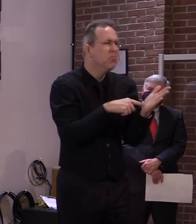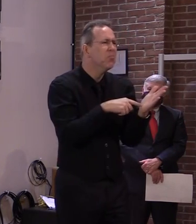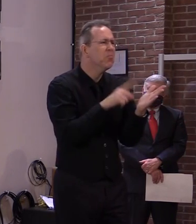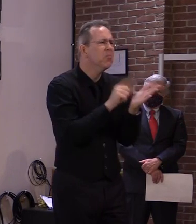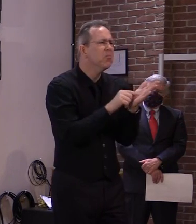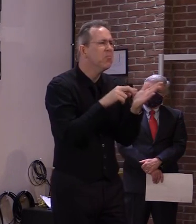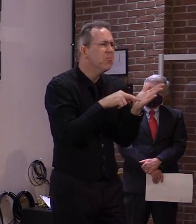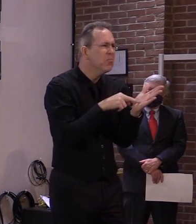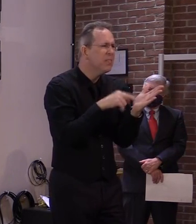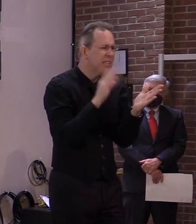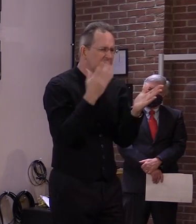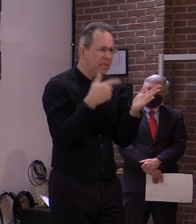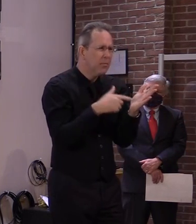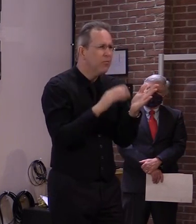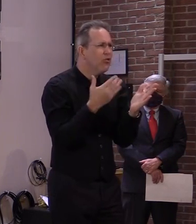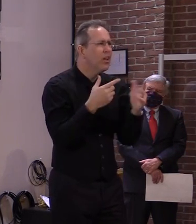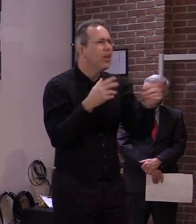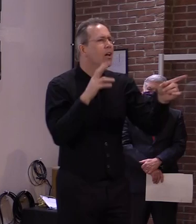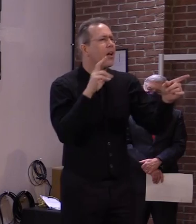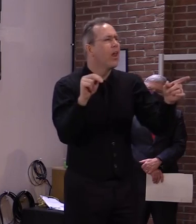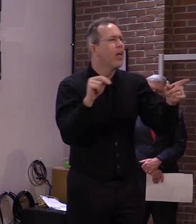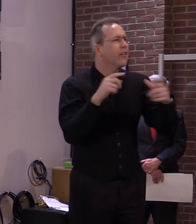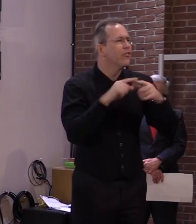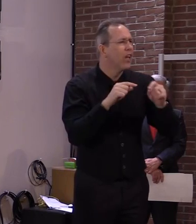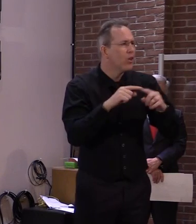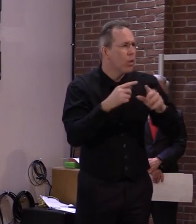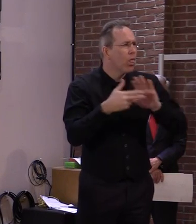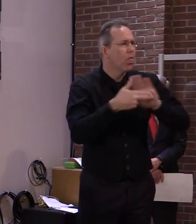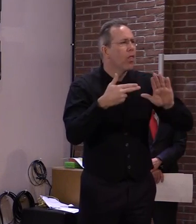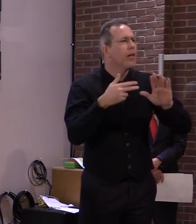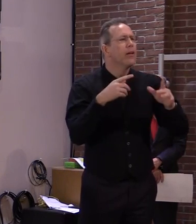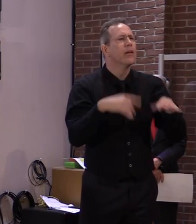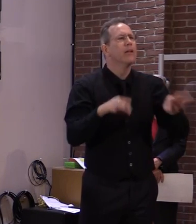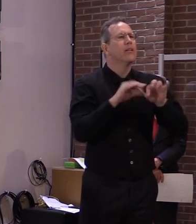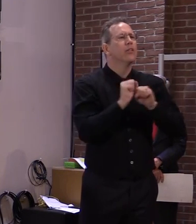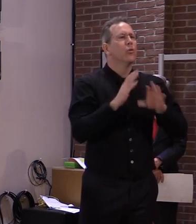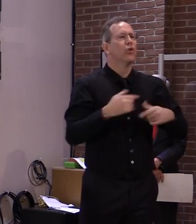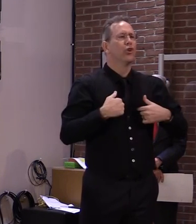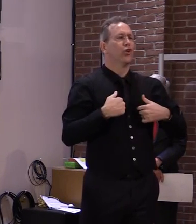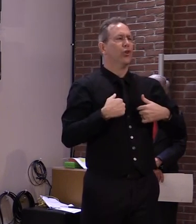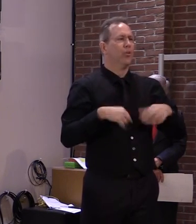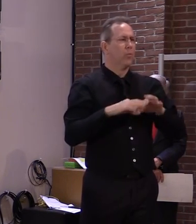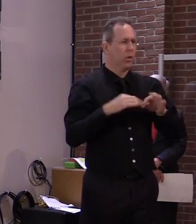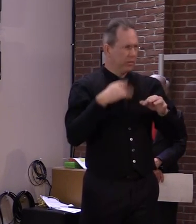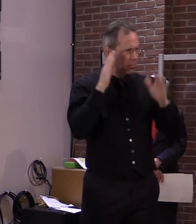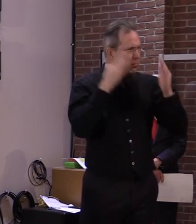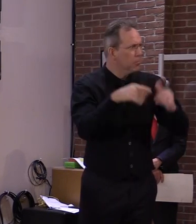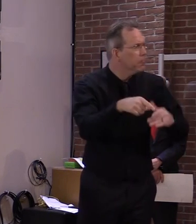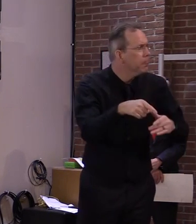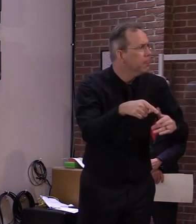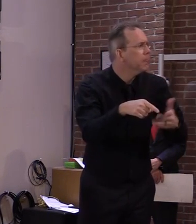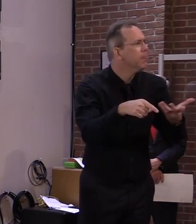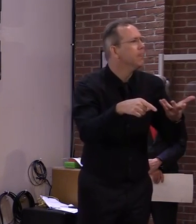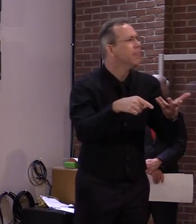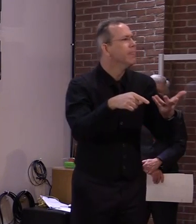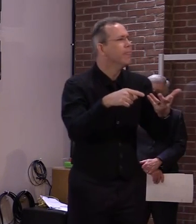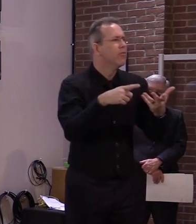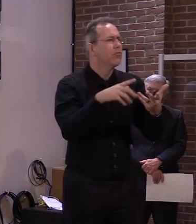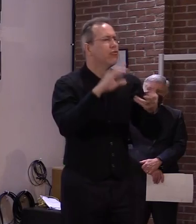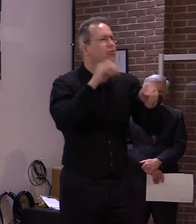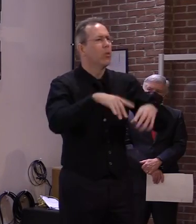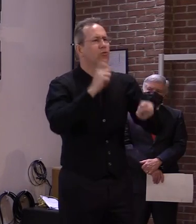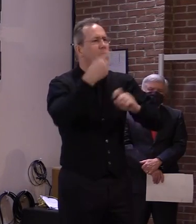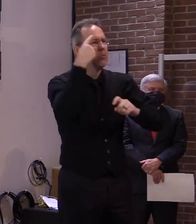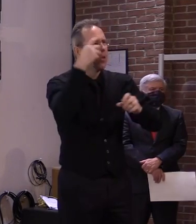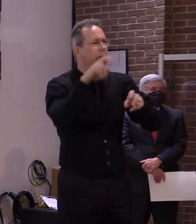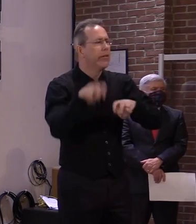a essential worker type of program, and they've now ceased that and gone to